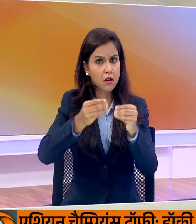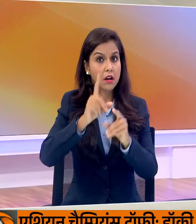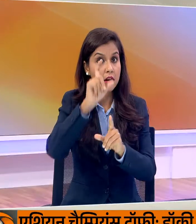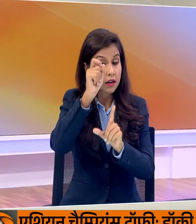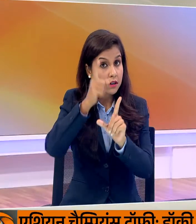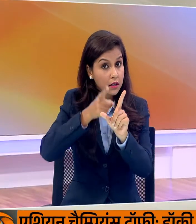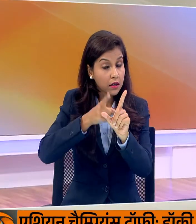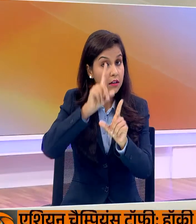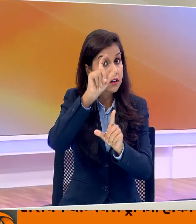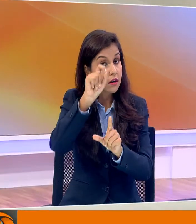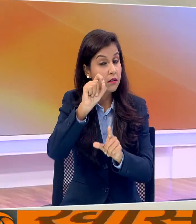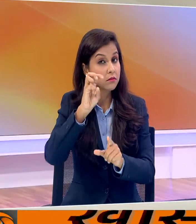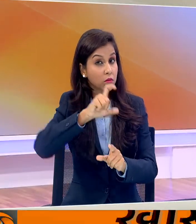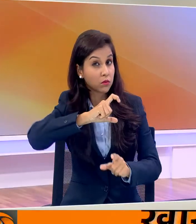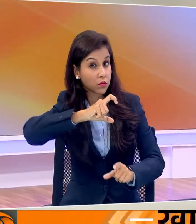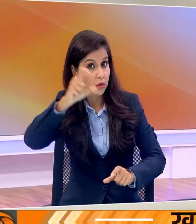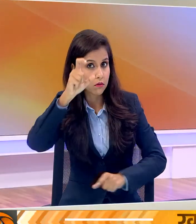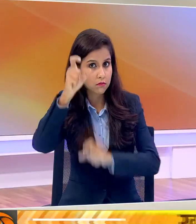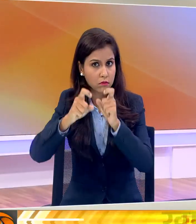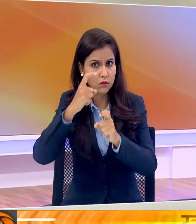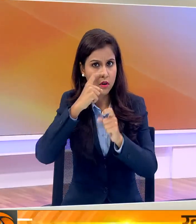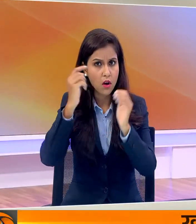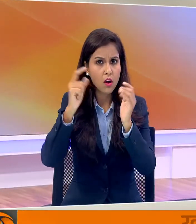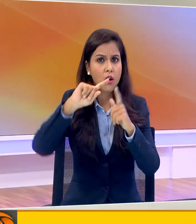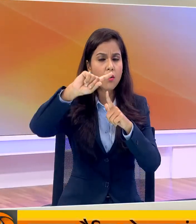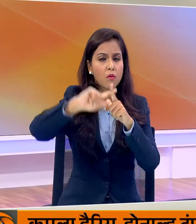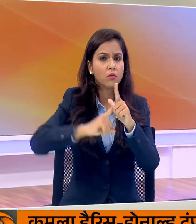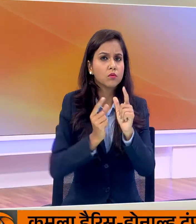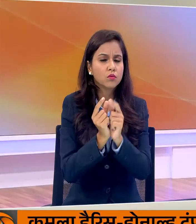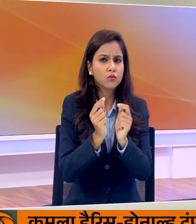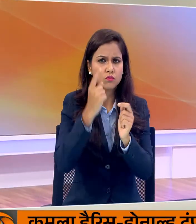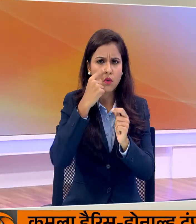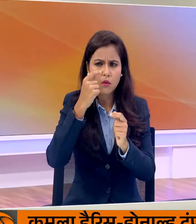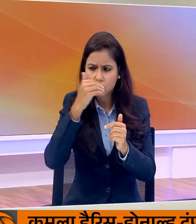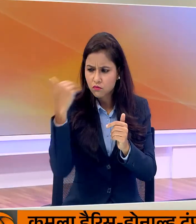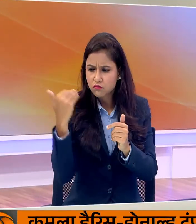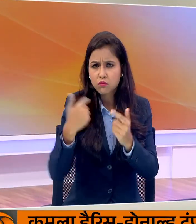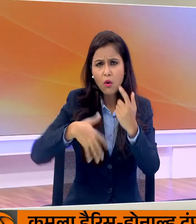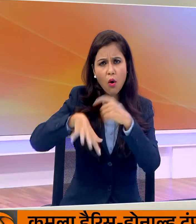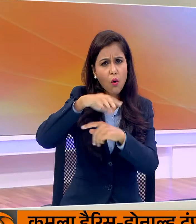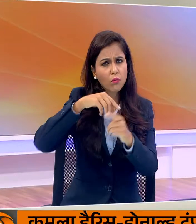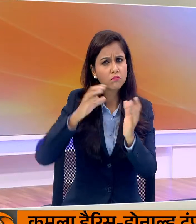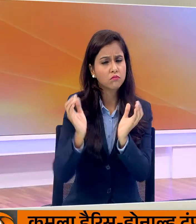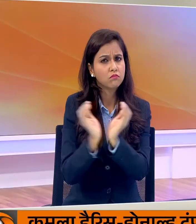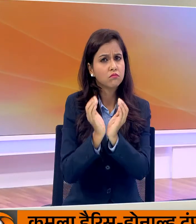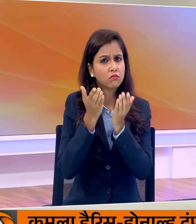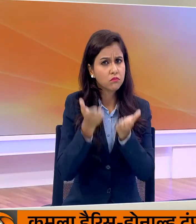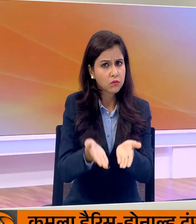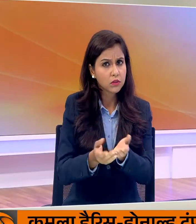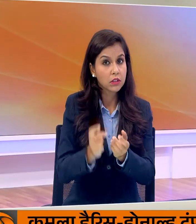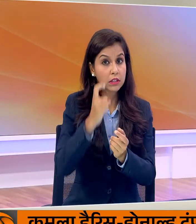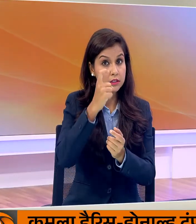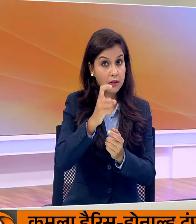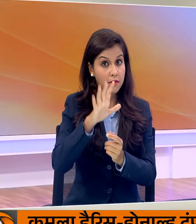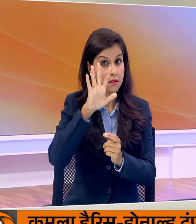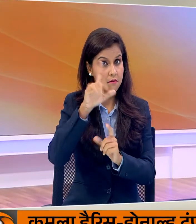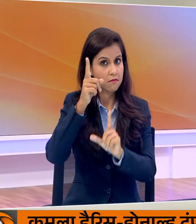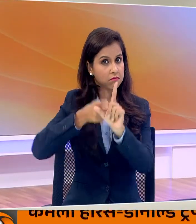sisters and mothers who are covered under Ujjwala Yojana. And all of this has not happened in 75 years.